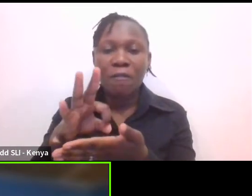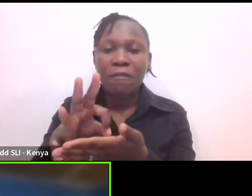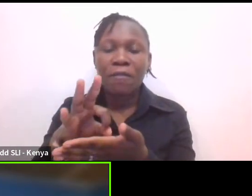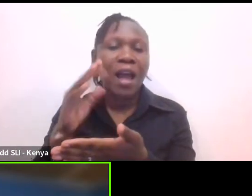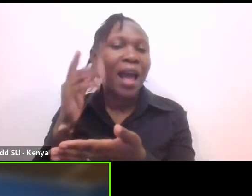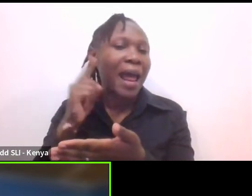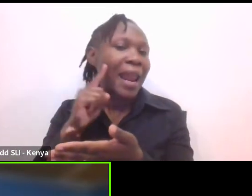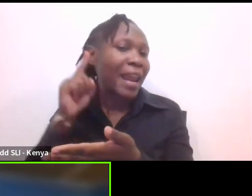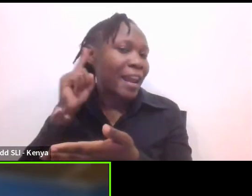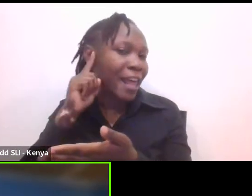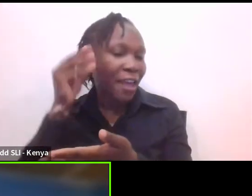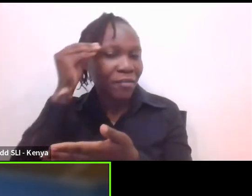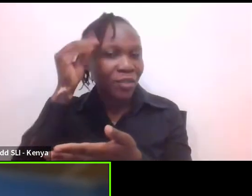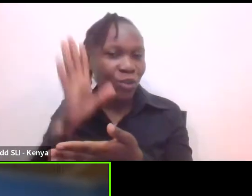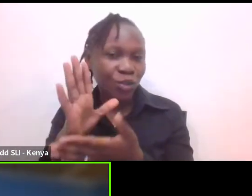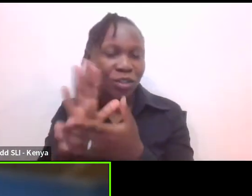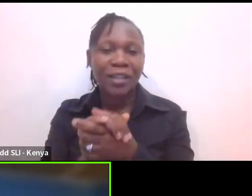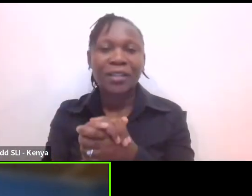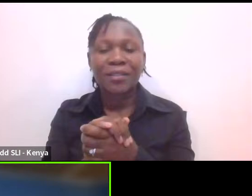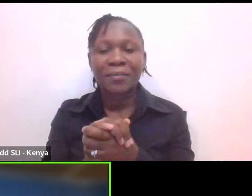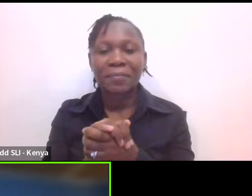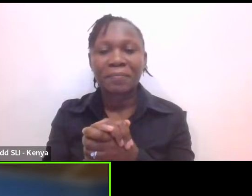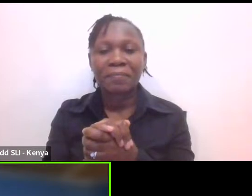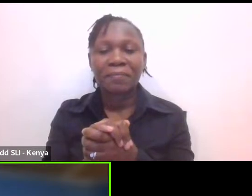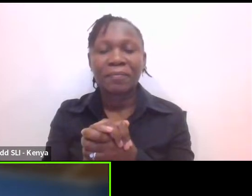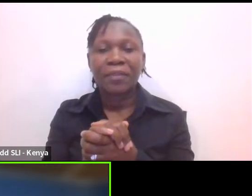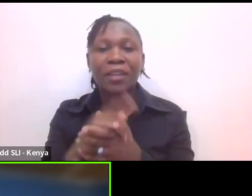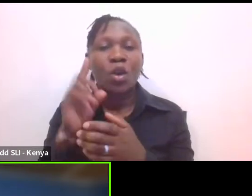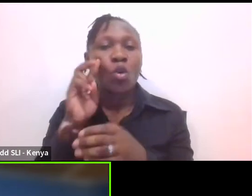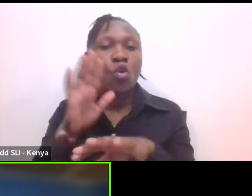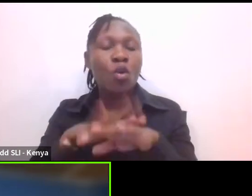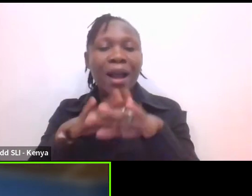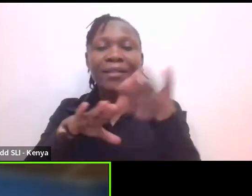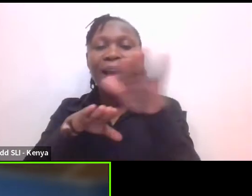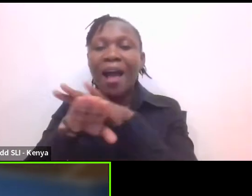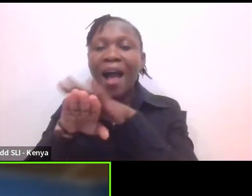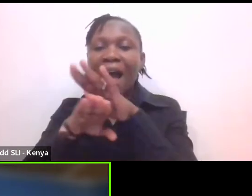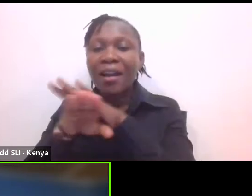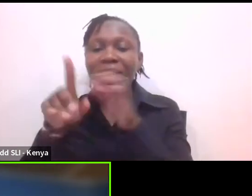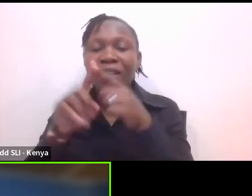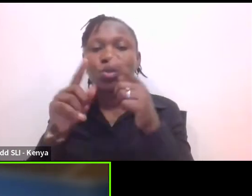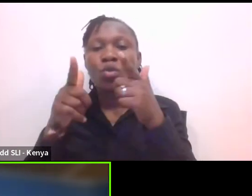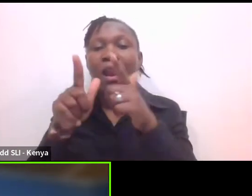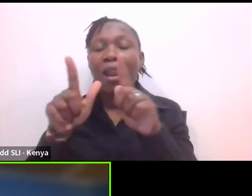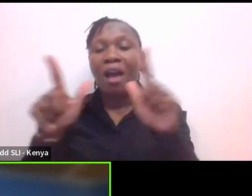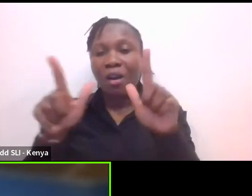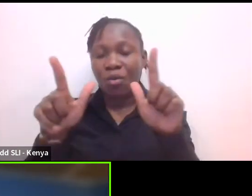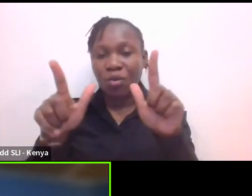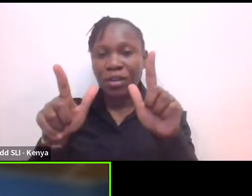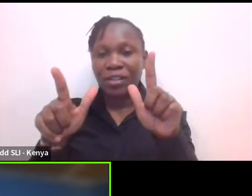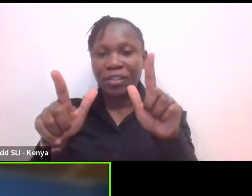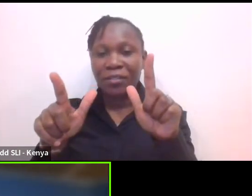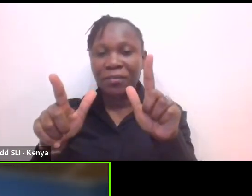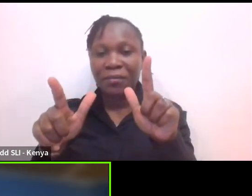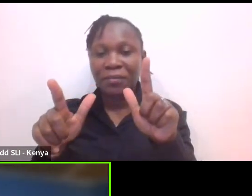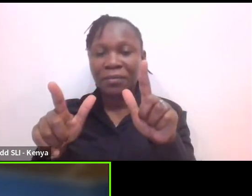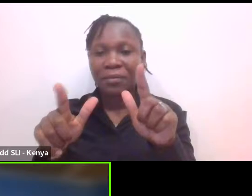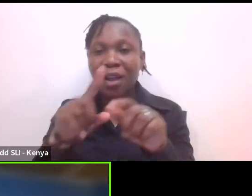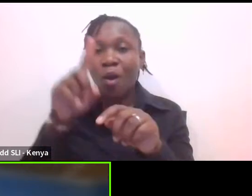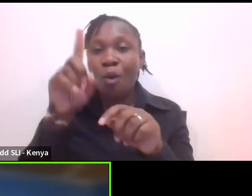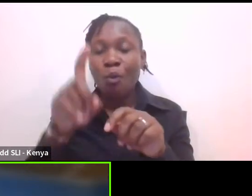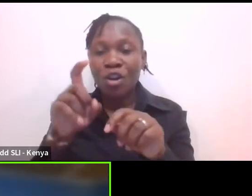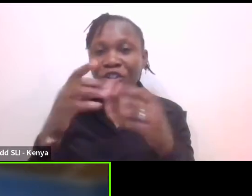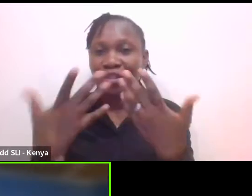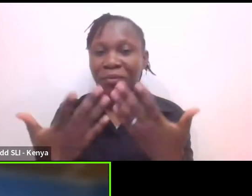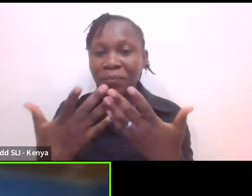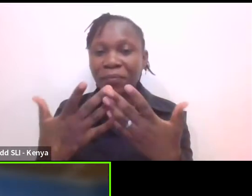well. The access to language is the first, here's the question, I'll just read it out. They need